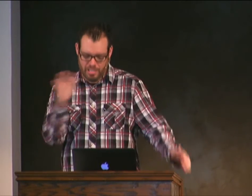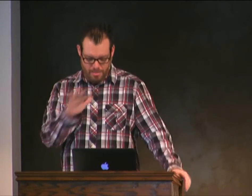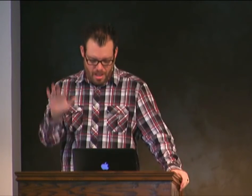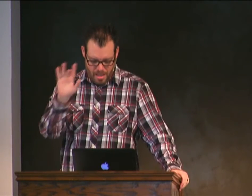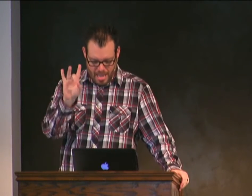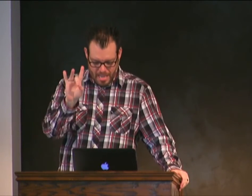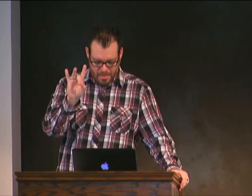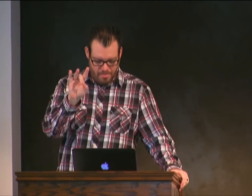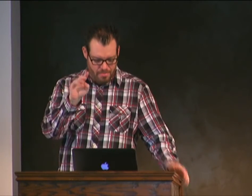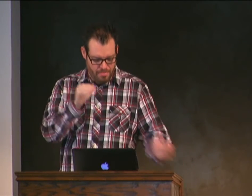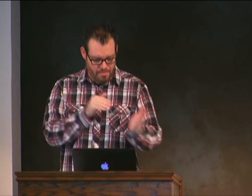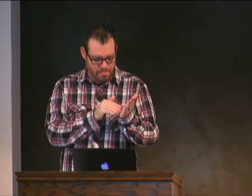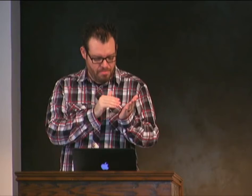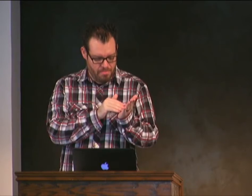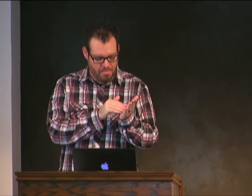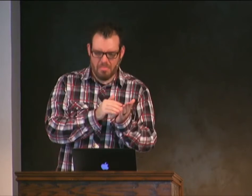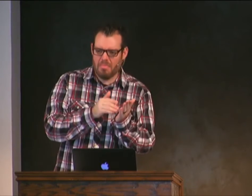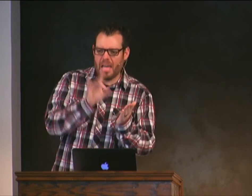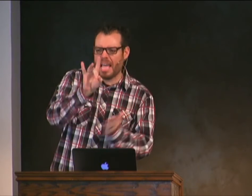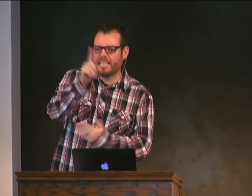Right now, there's about